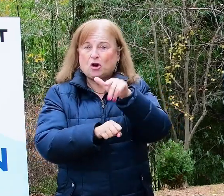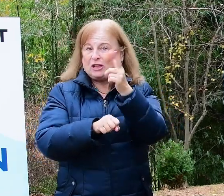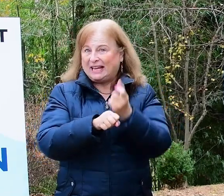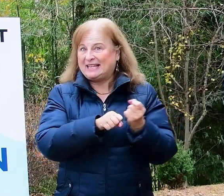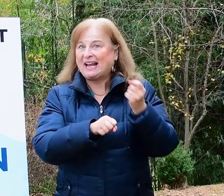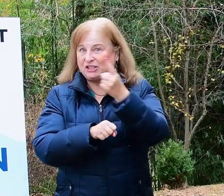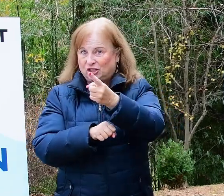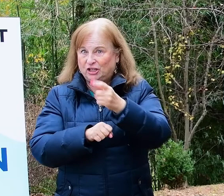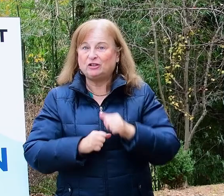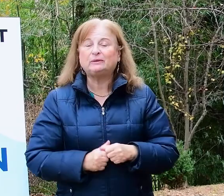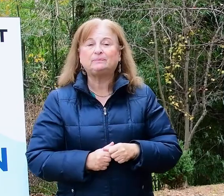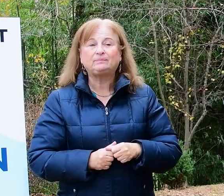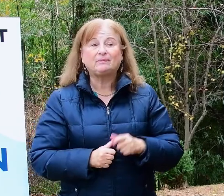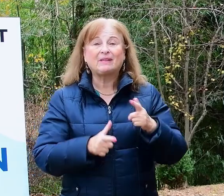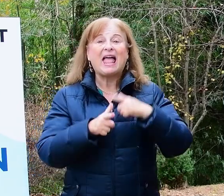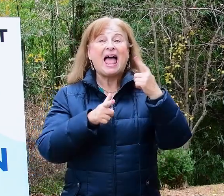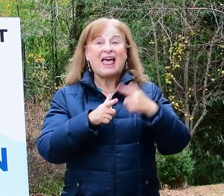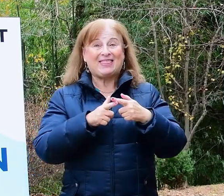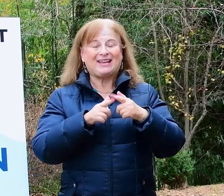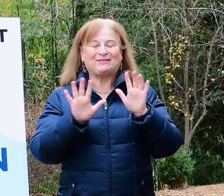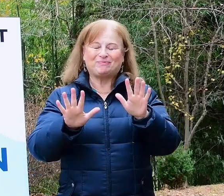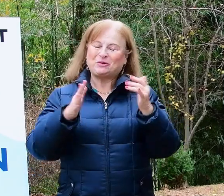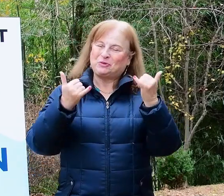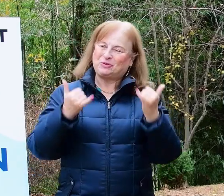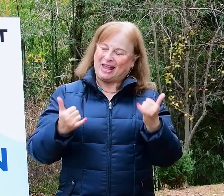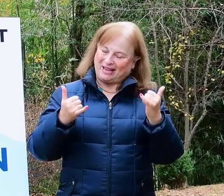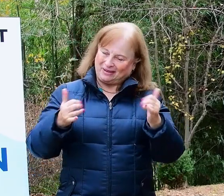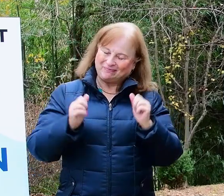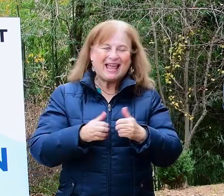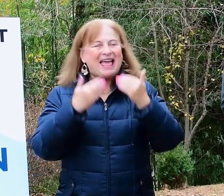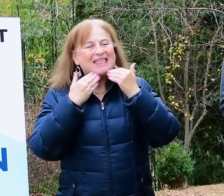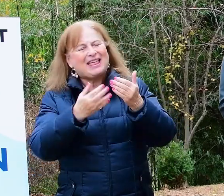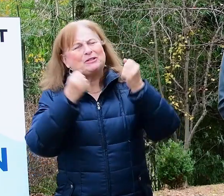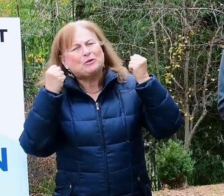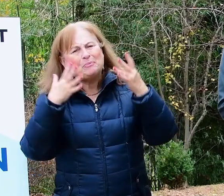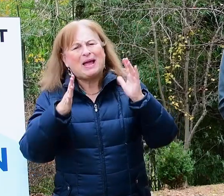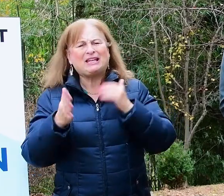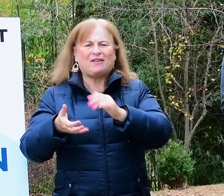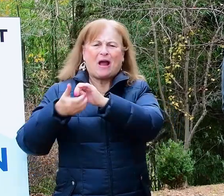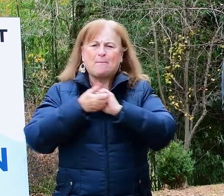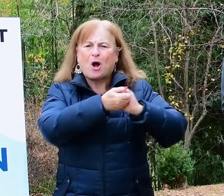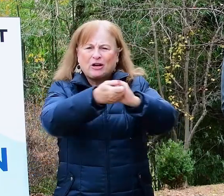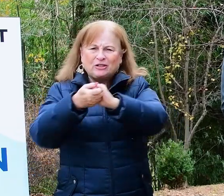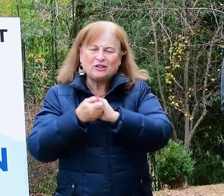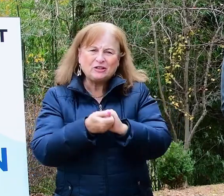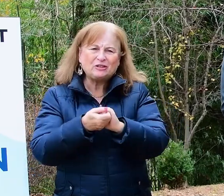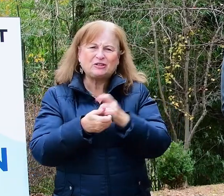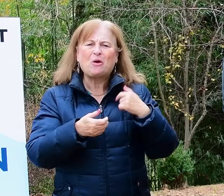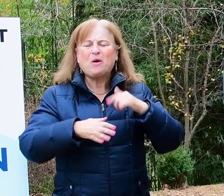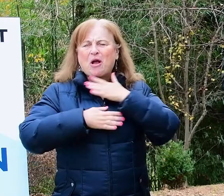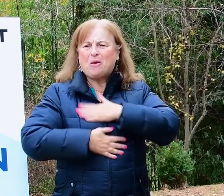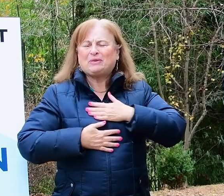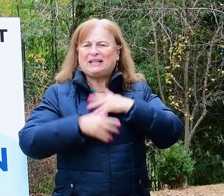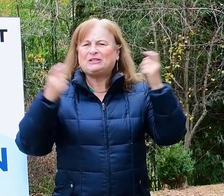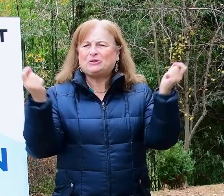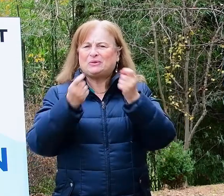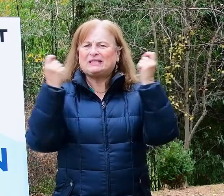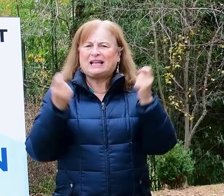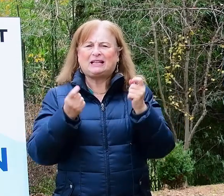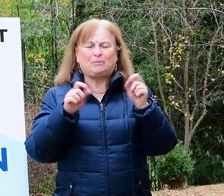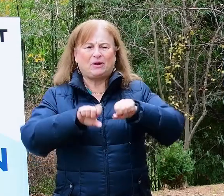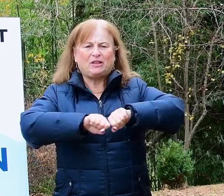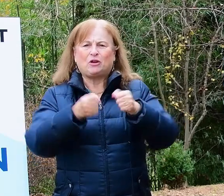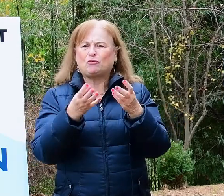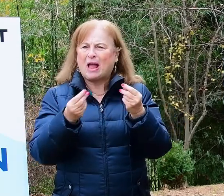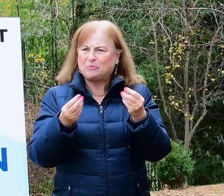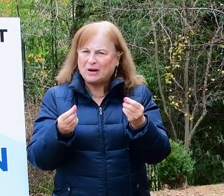year, and then today. Thanks to many of our partners, we're pleased to celebrate the